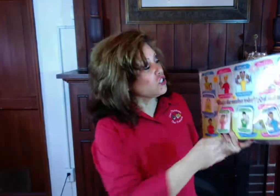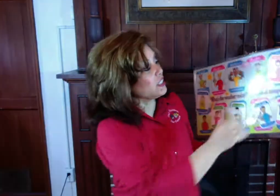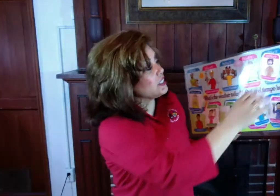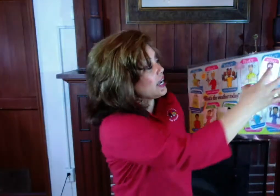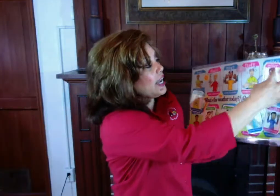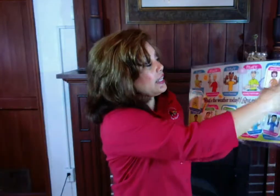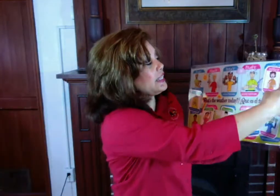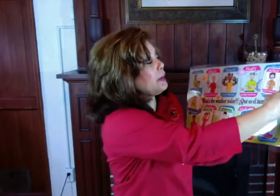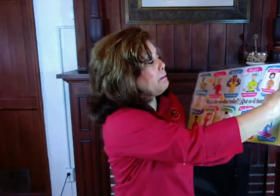is